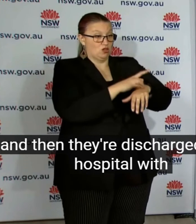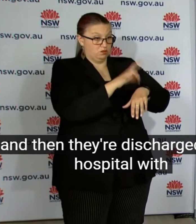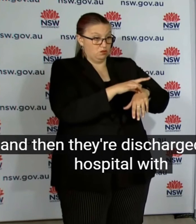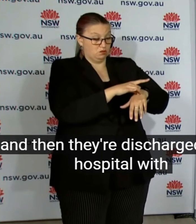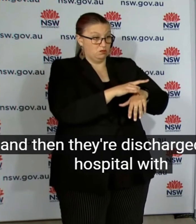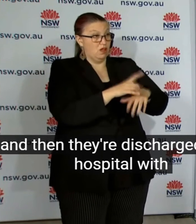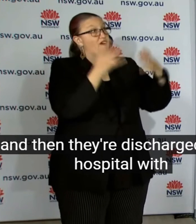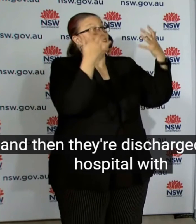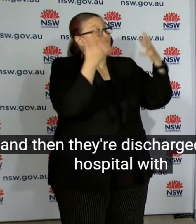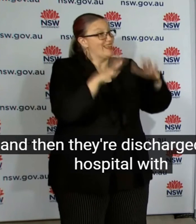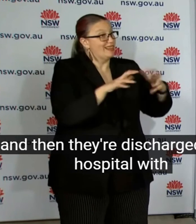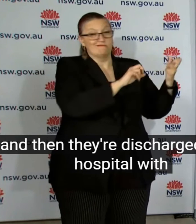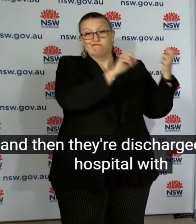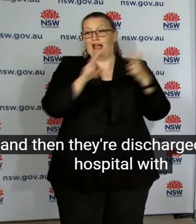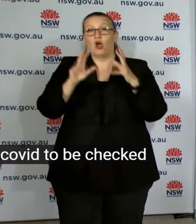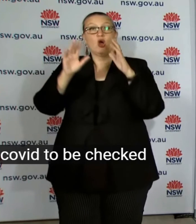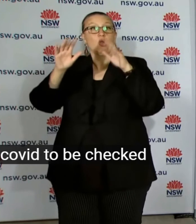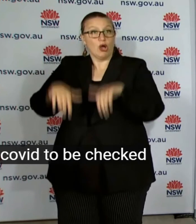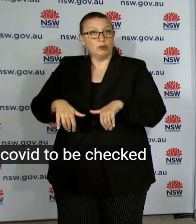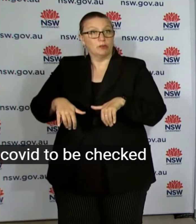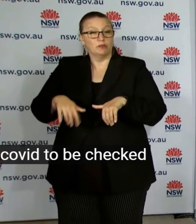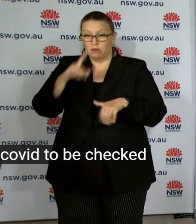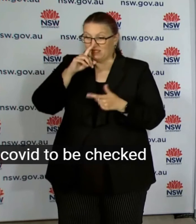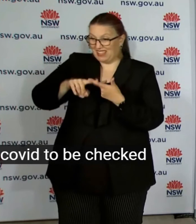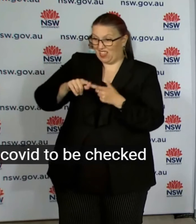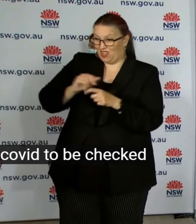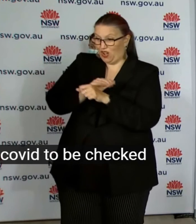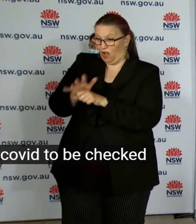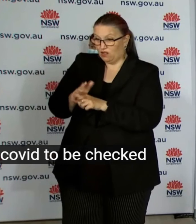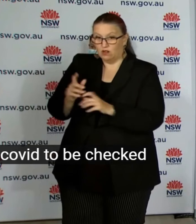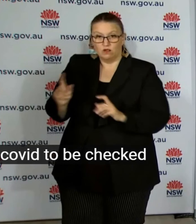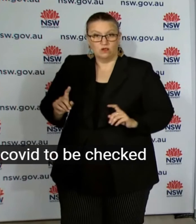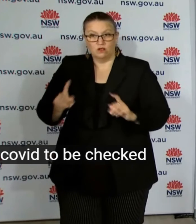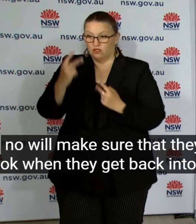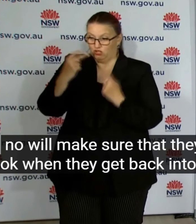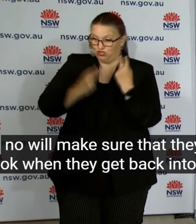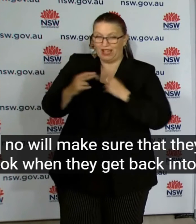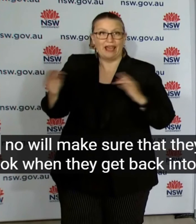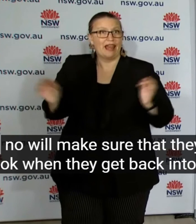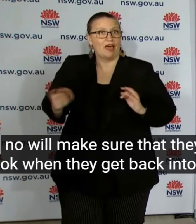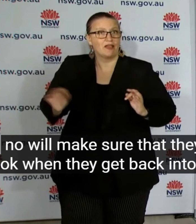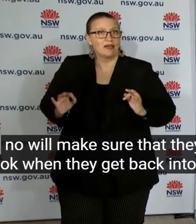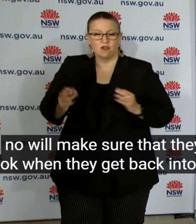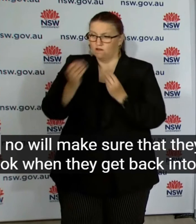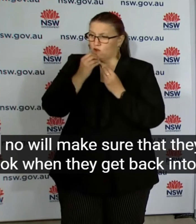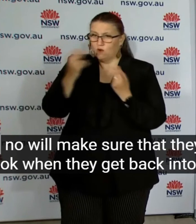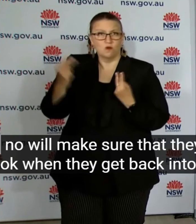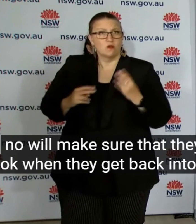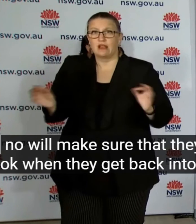community as they recover? Because we're just hearing through community centres that people are being left at home, they're concerned that they're not being checked on or they don't have enough food,